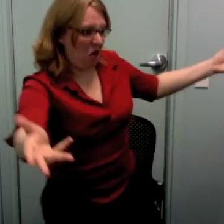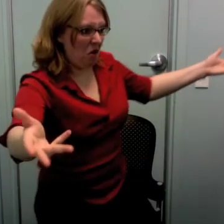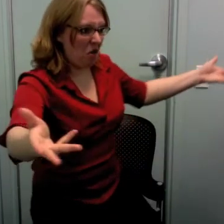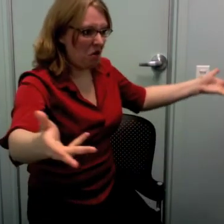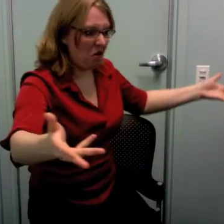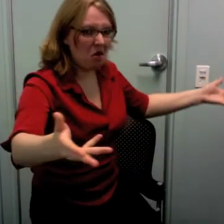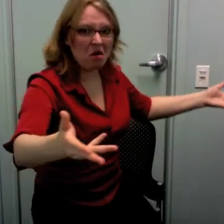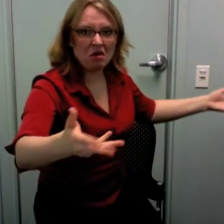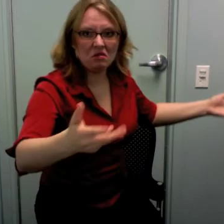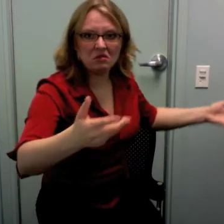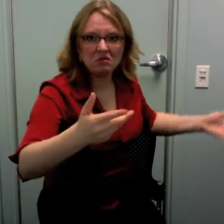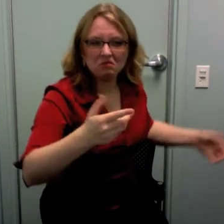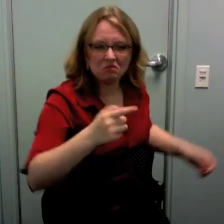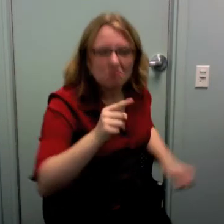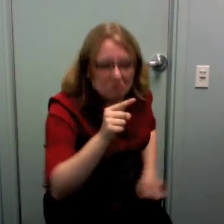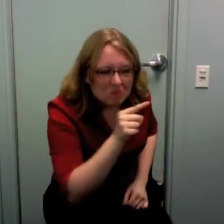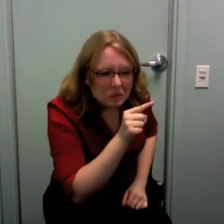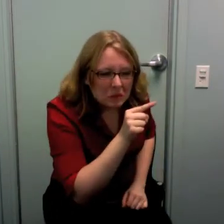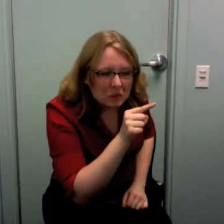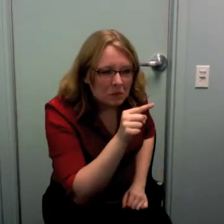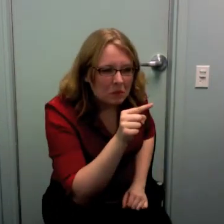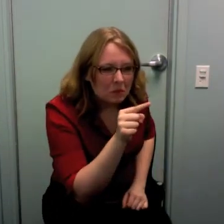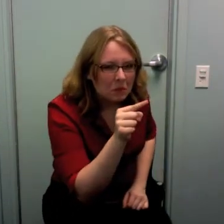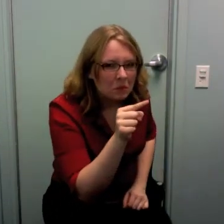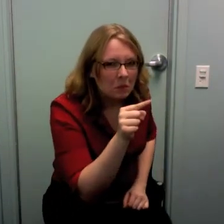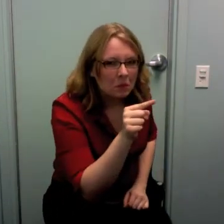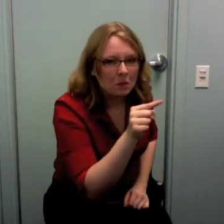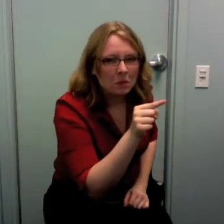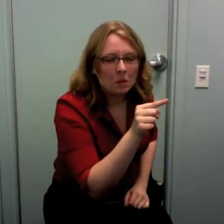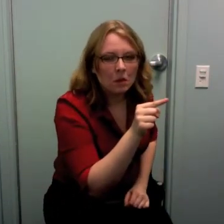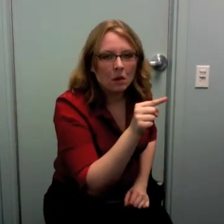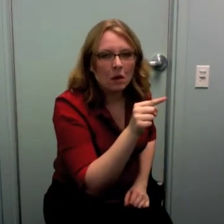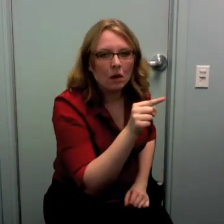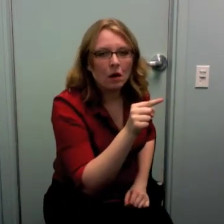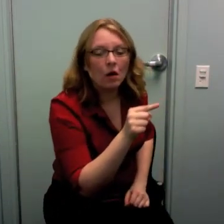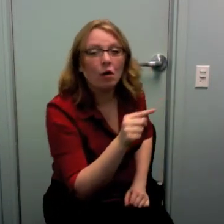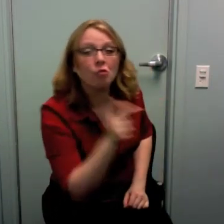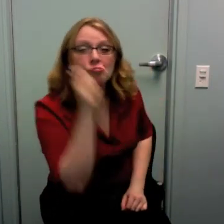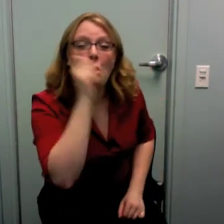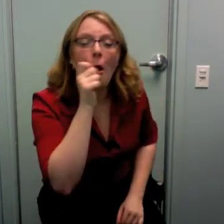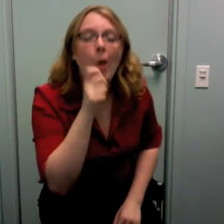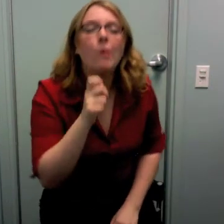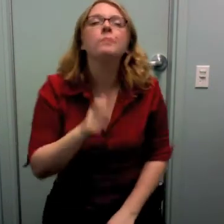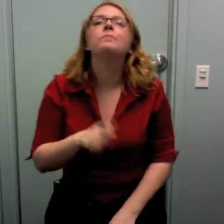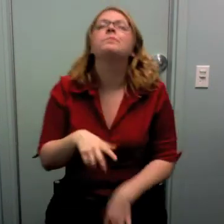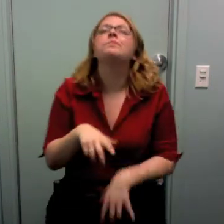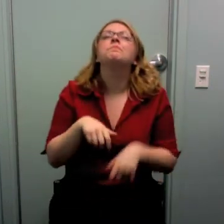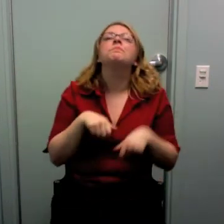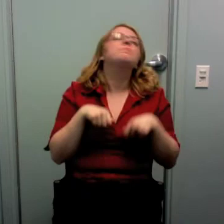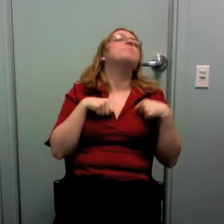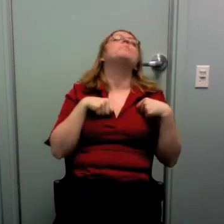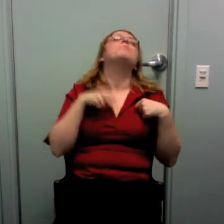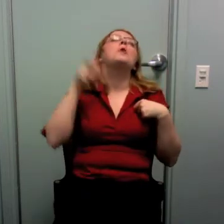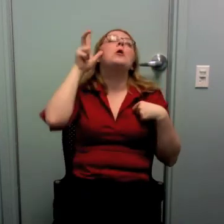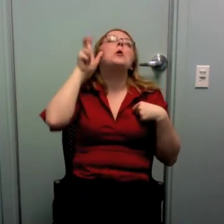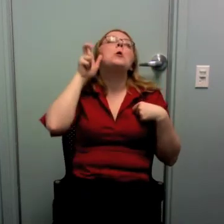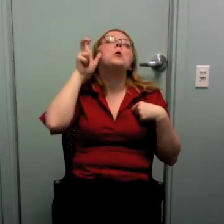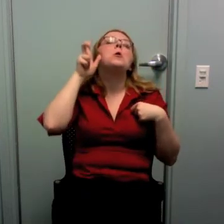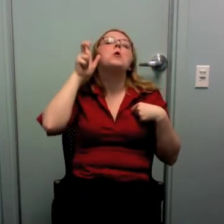little small wee voice. Goldilocks heard in her sleep the great rough gruff voice of the great